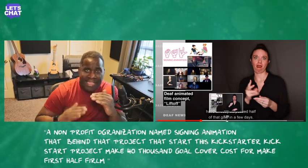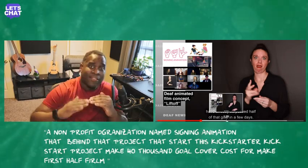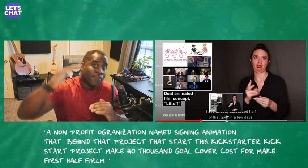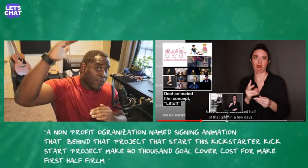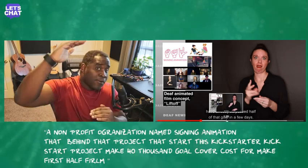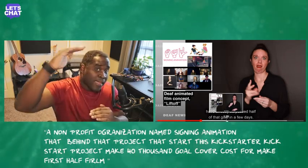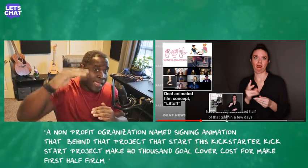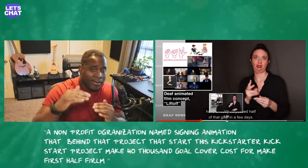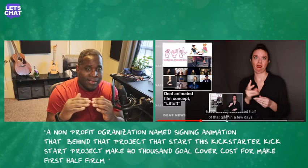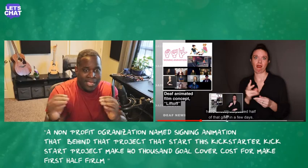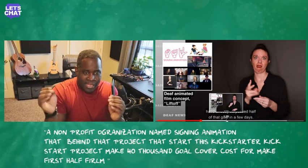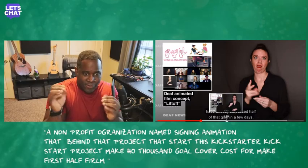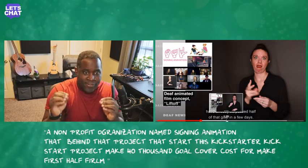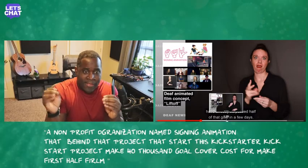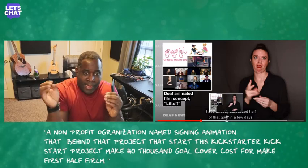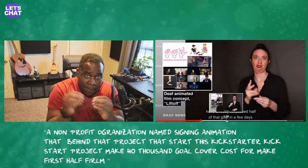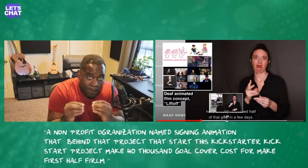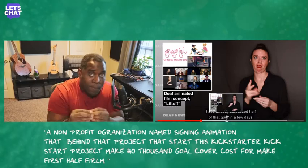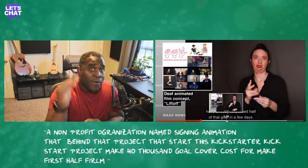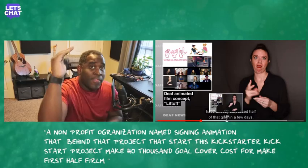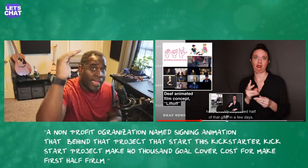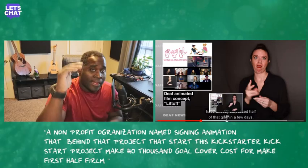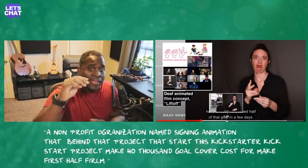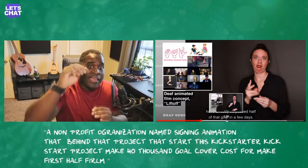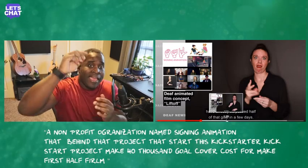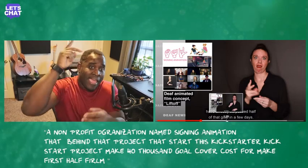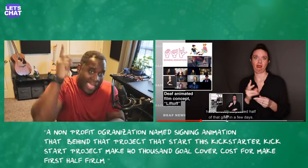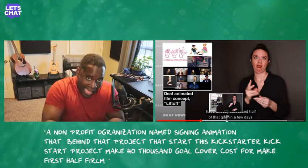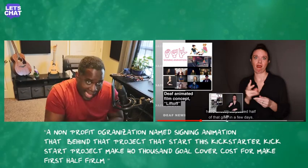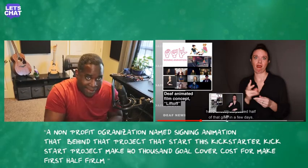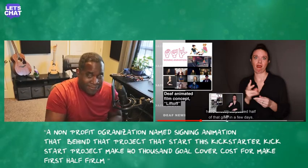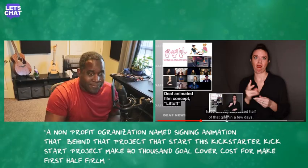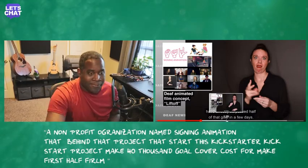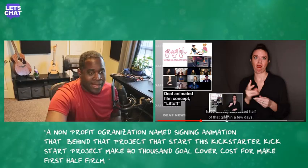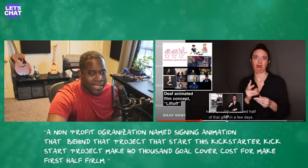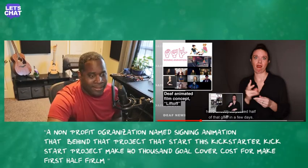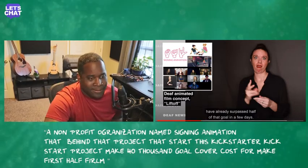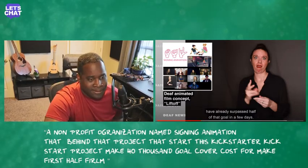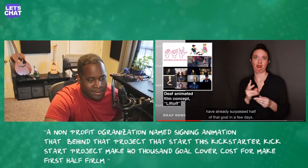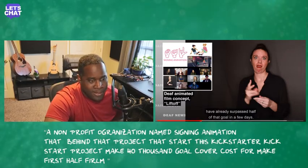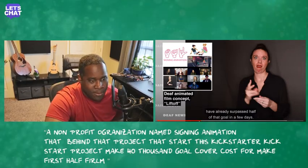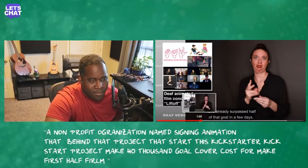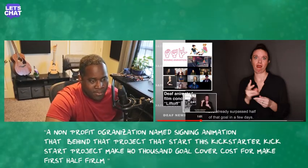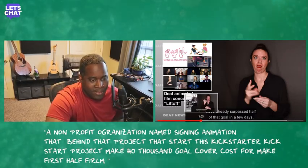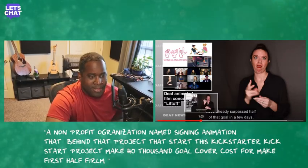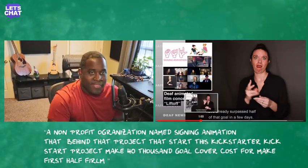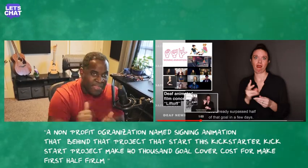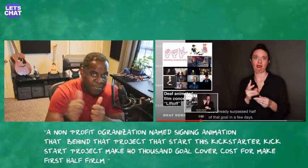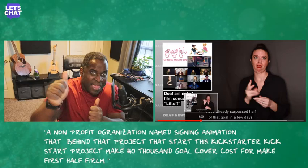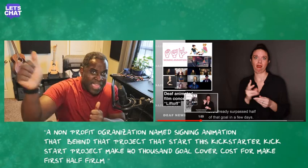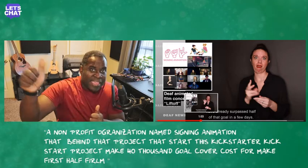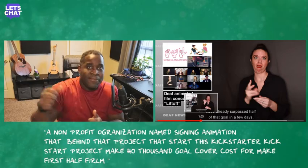less than, it's more than. And she's saying more than half, right? They made, or